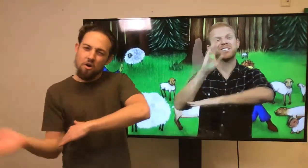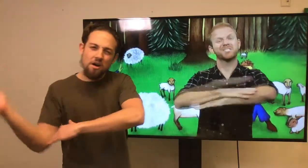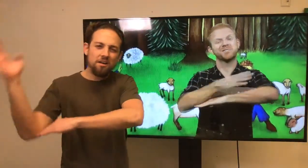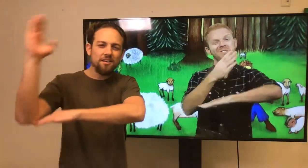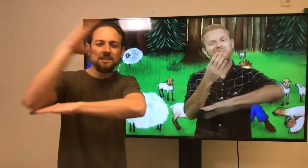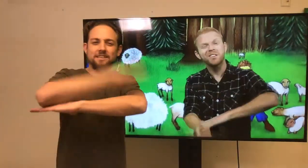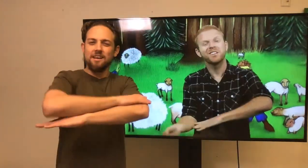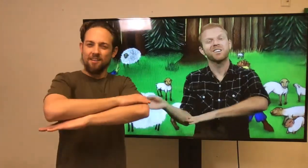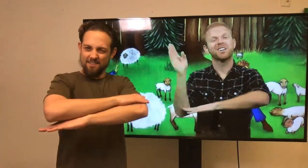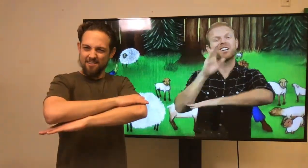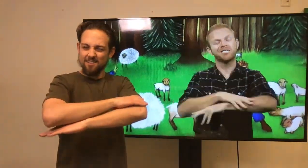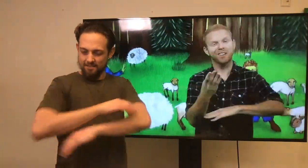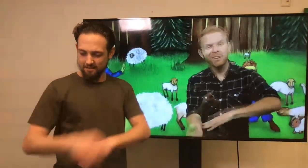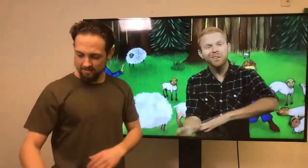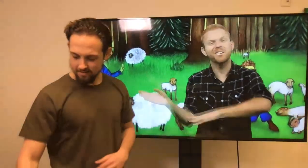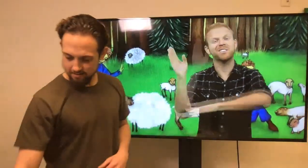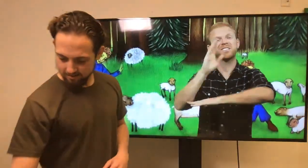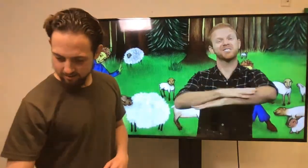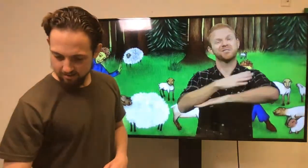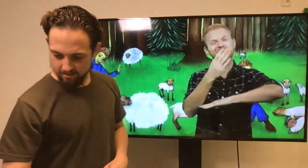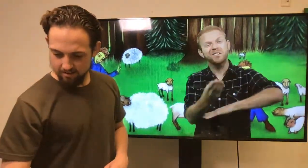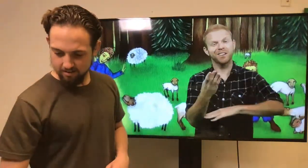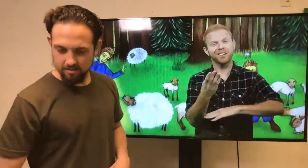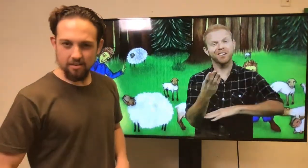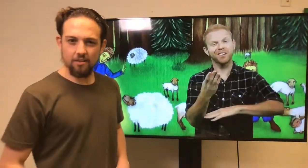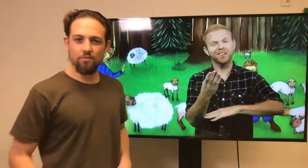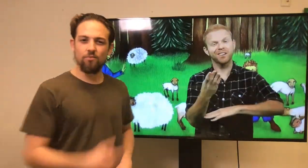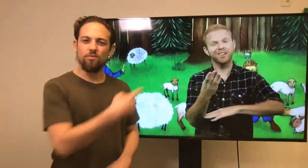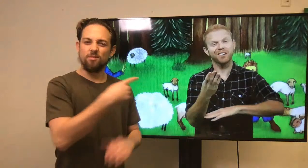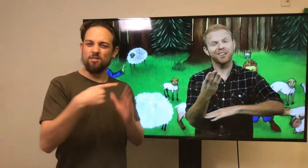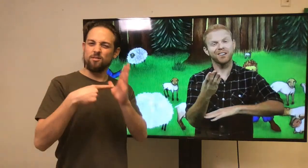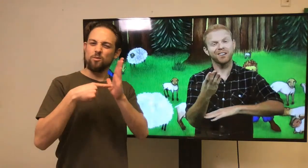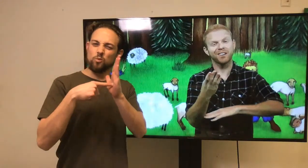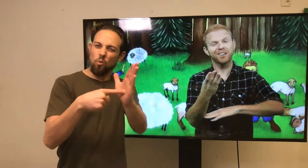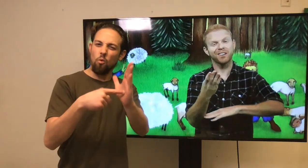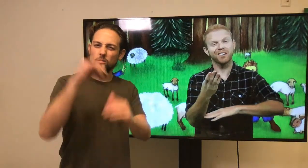He's showing us all day, but for several days.